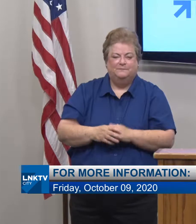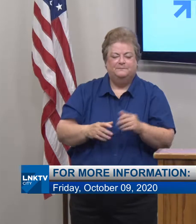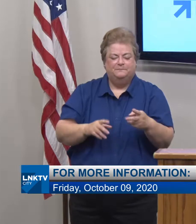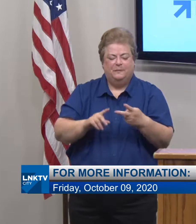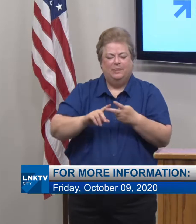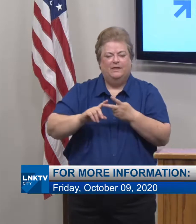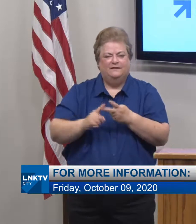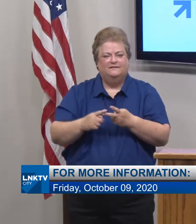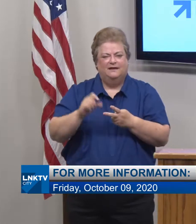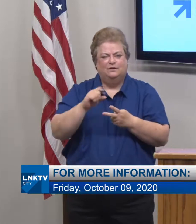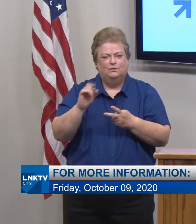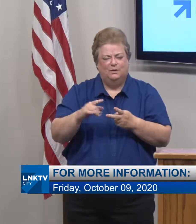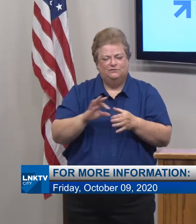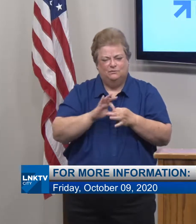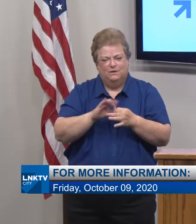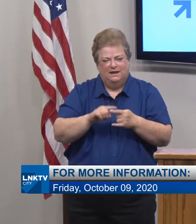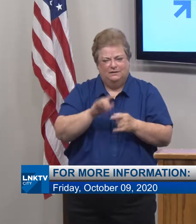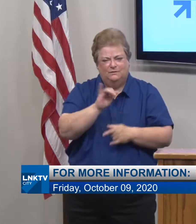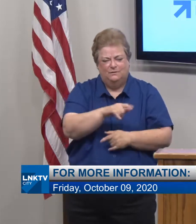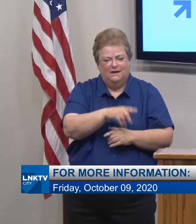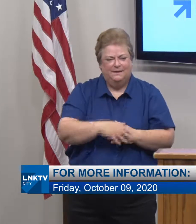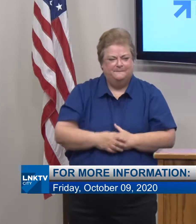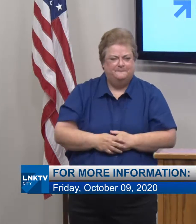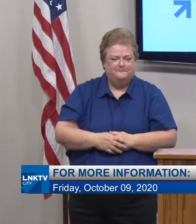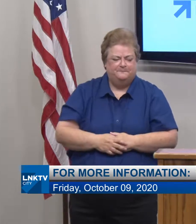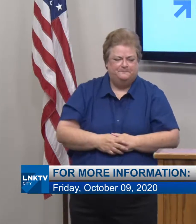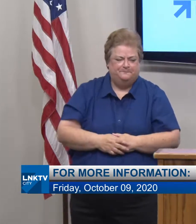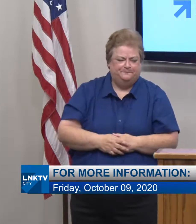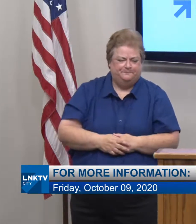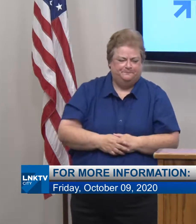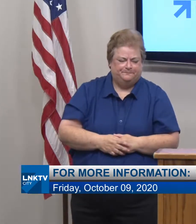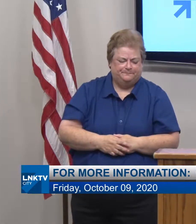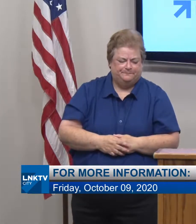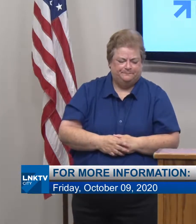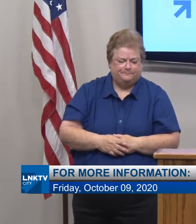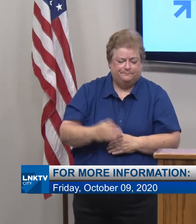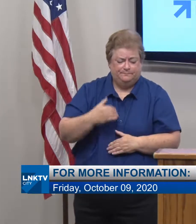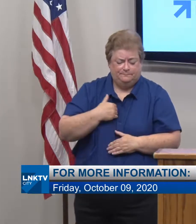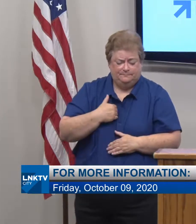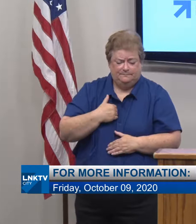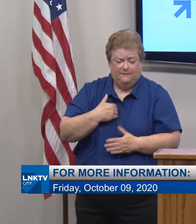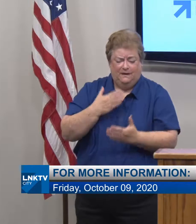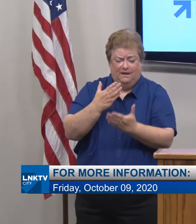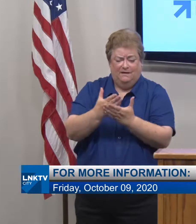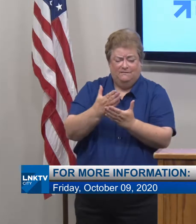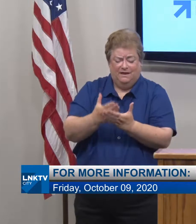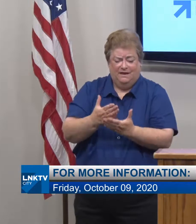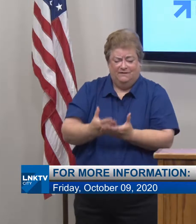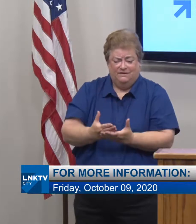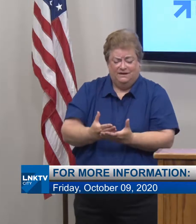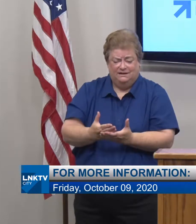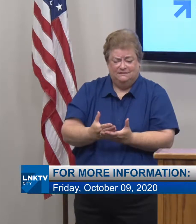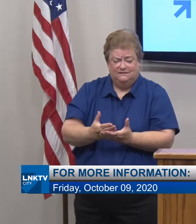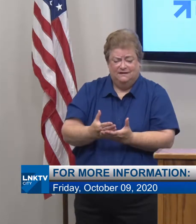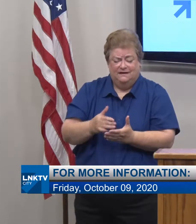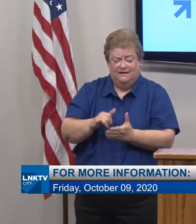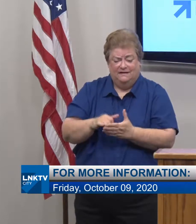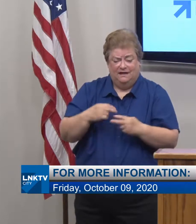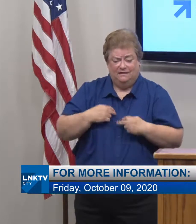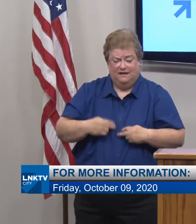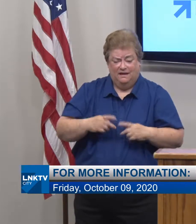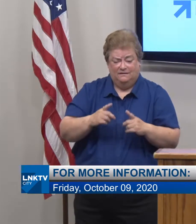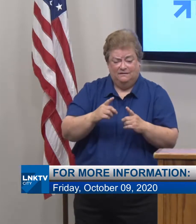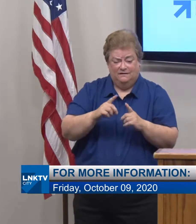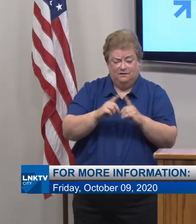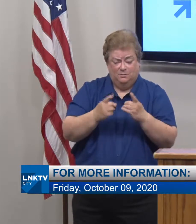Second question on that topic. Is there evidence the health department's received yet that more people are getting